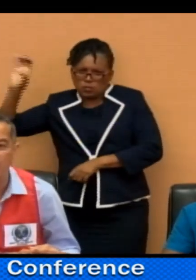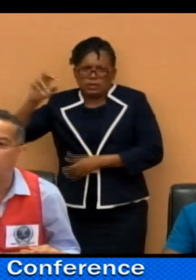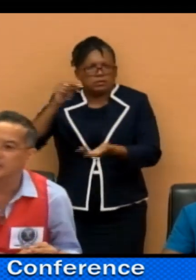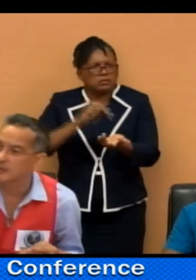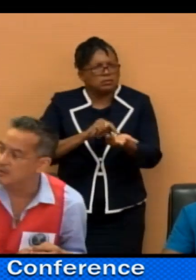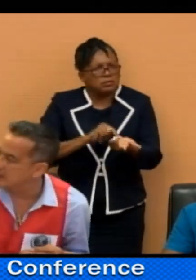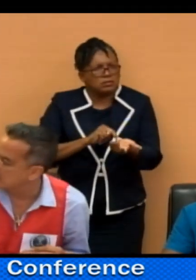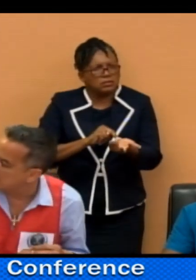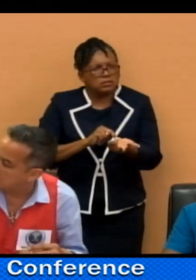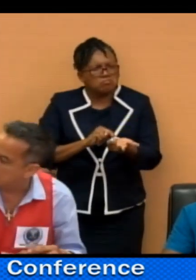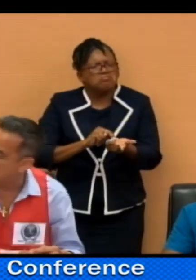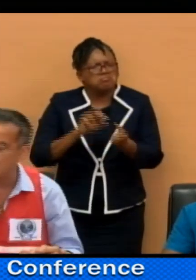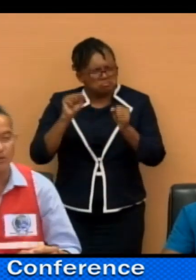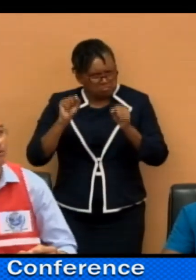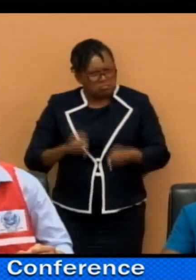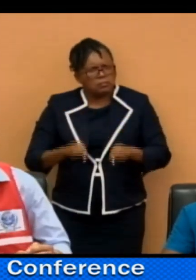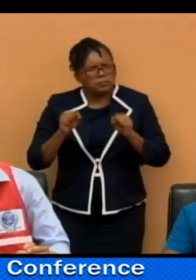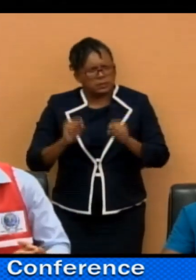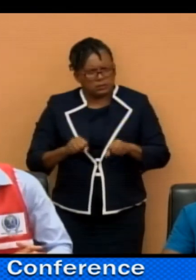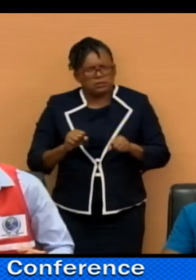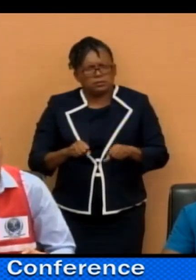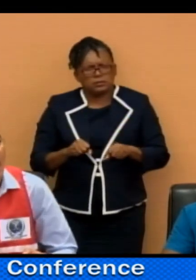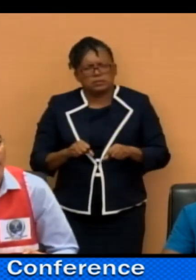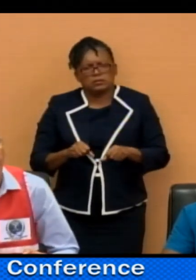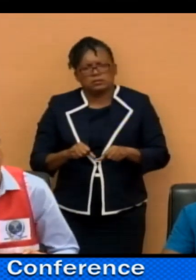there was a possibility that we had to